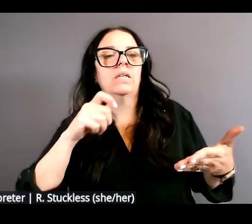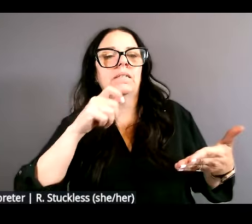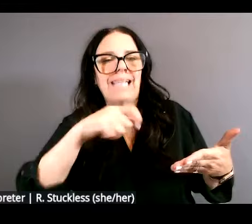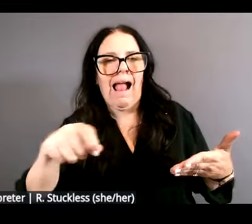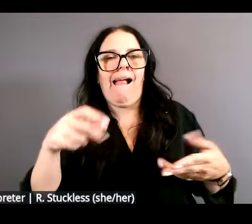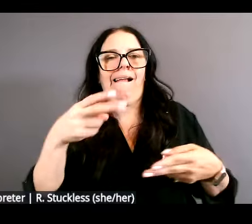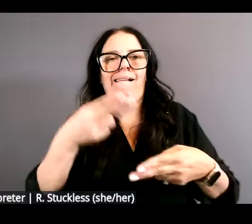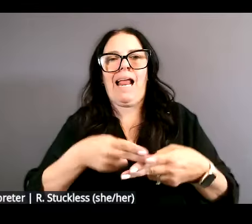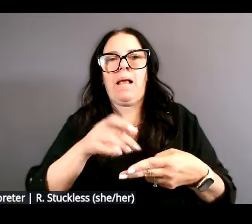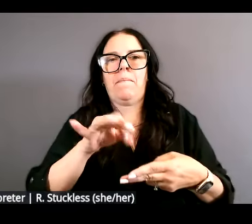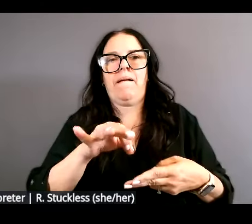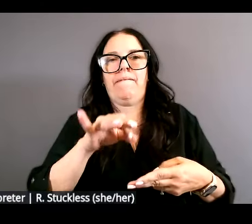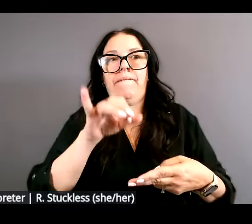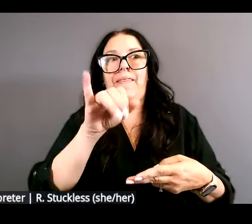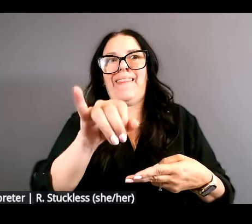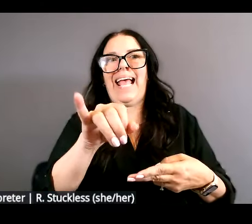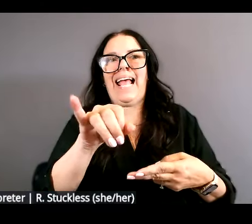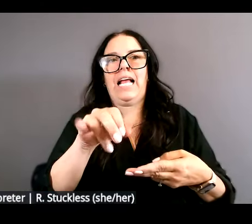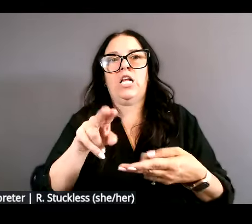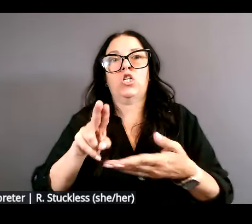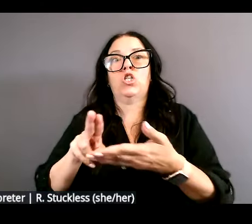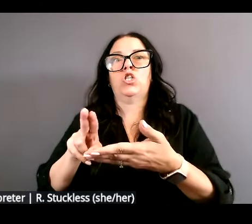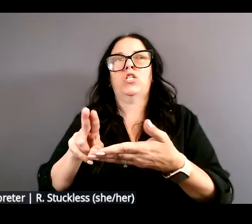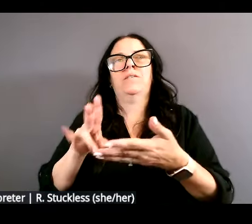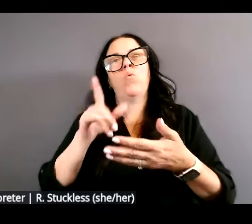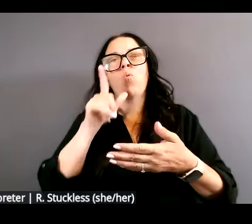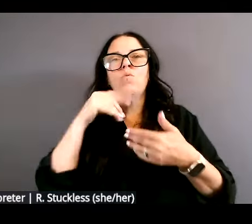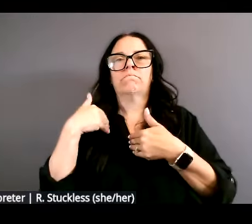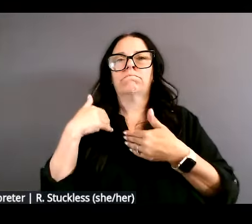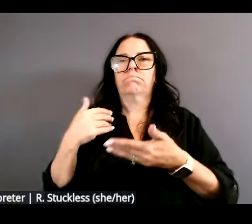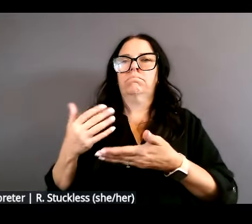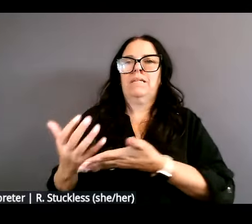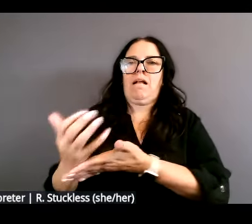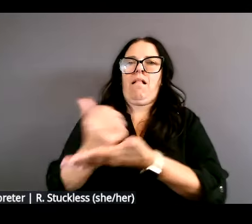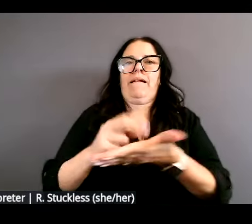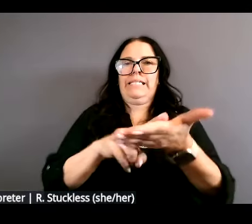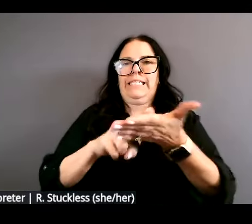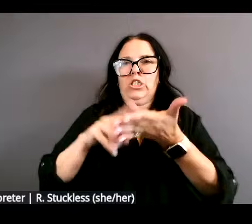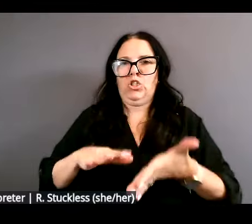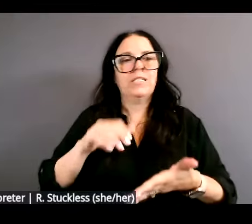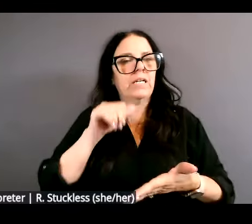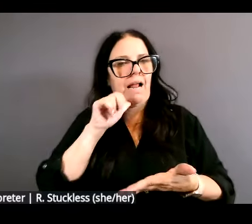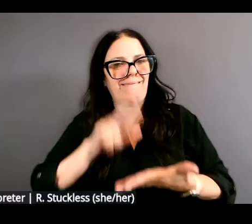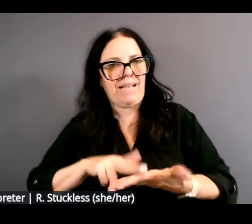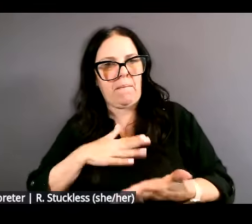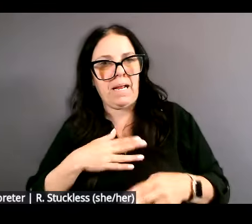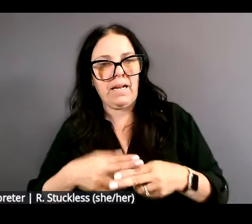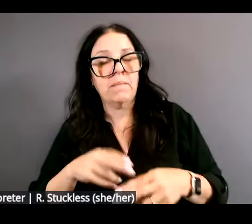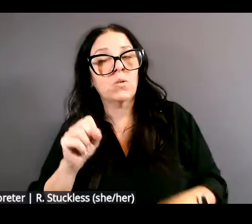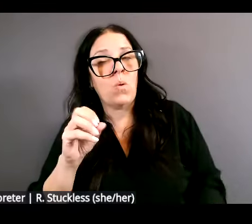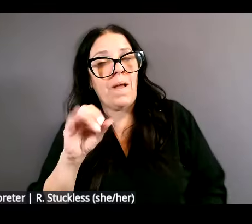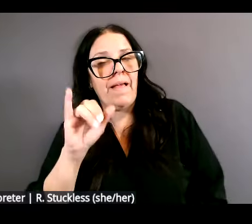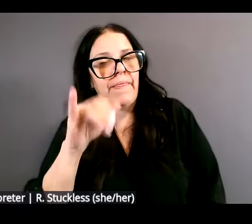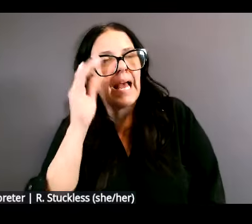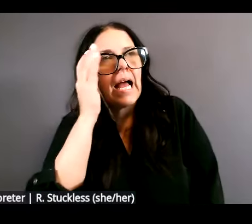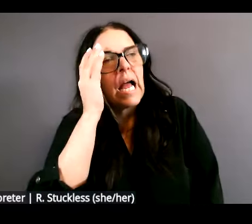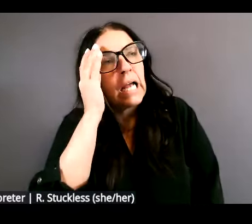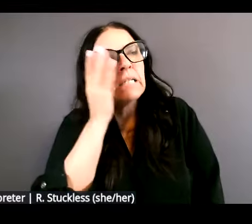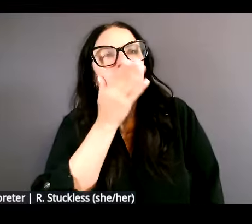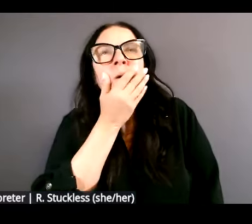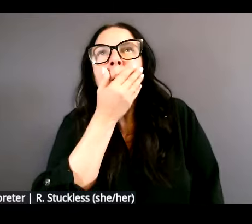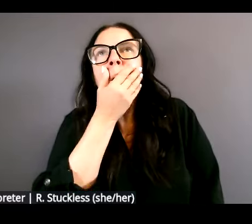of a circulator other than their own. So this is it appears to be